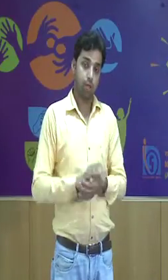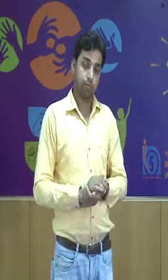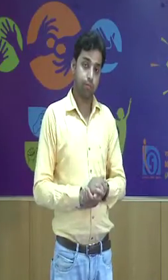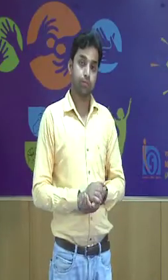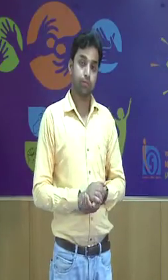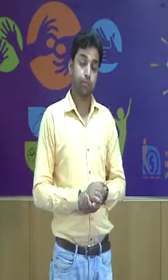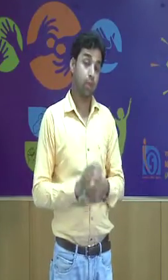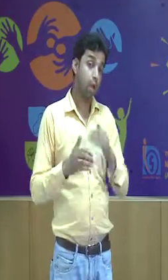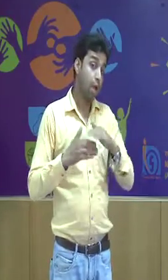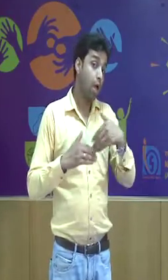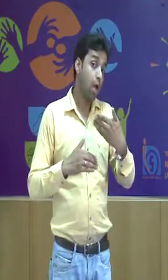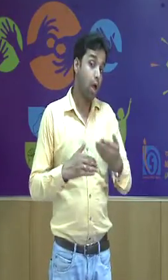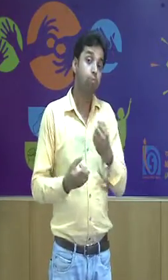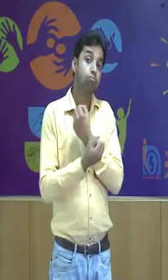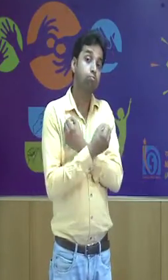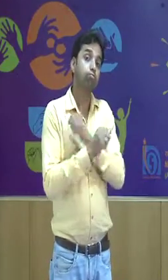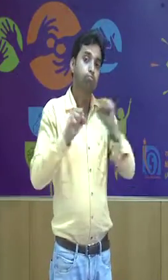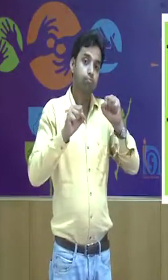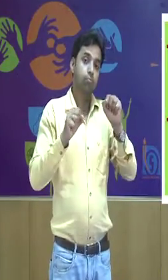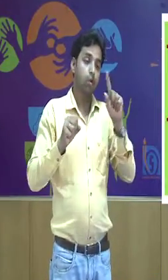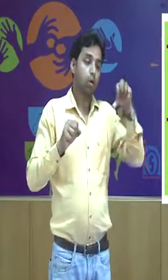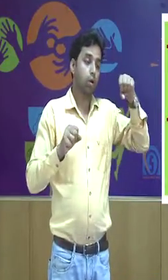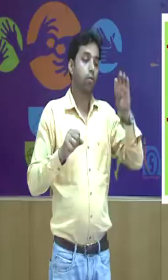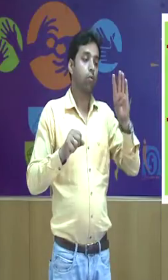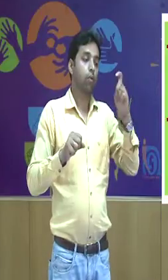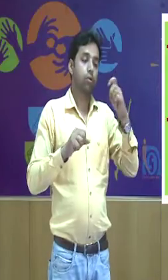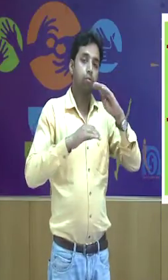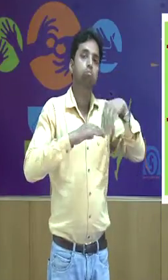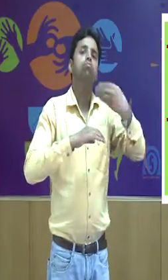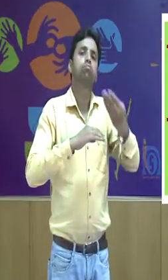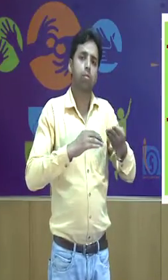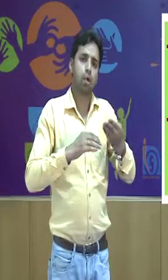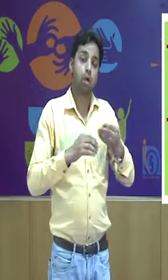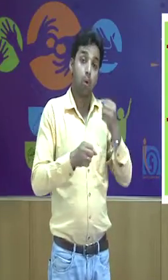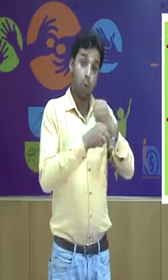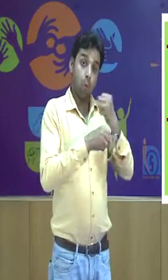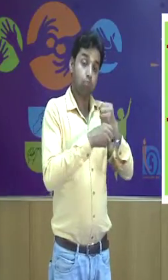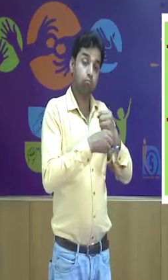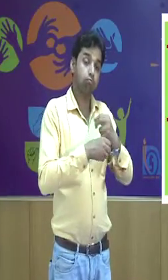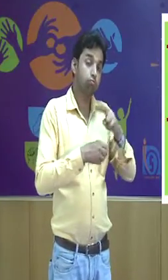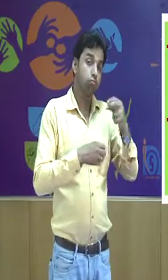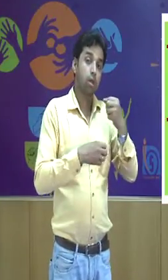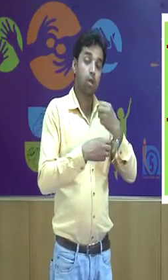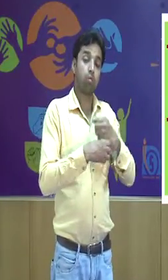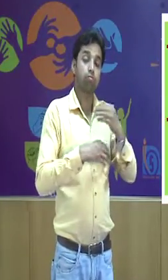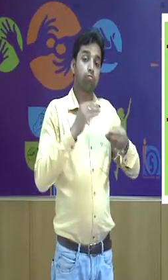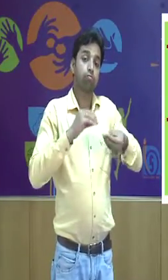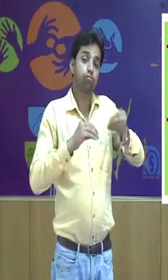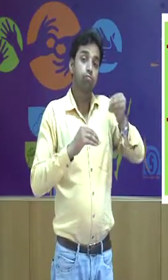After independence, the government had taken many steps to improve the condition of